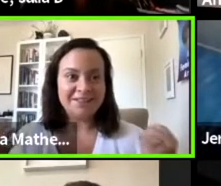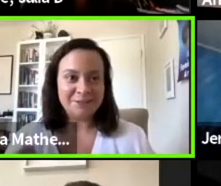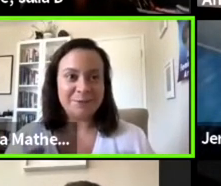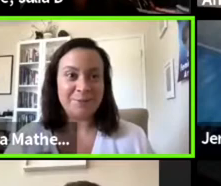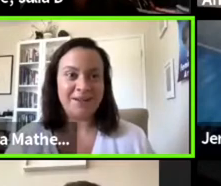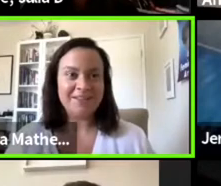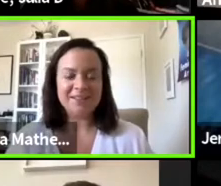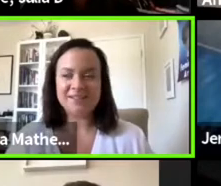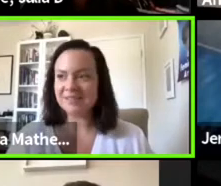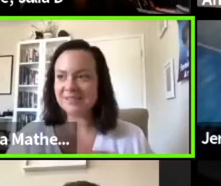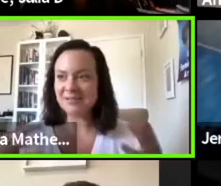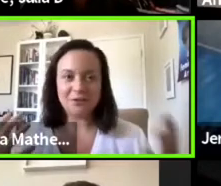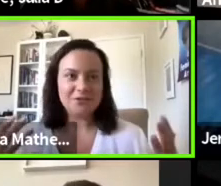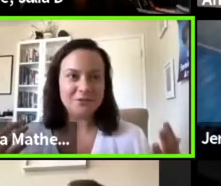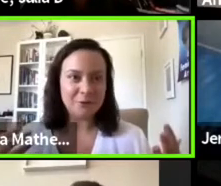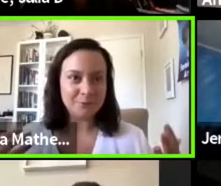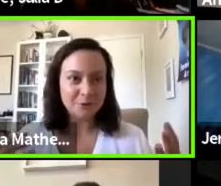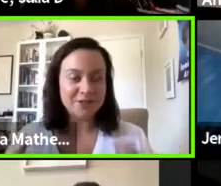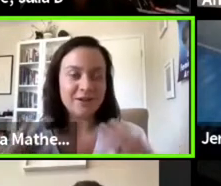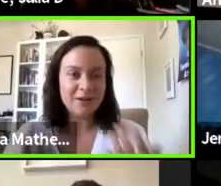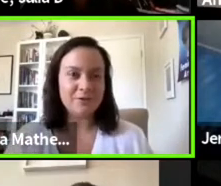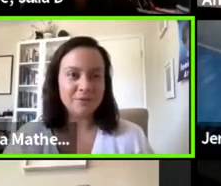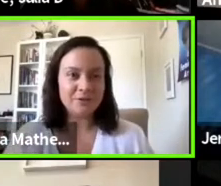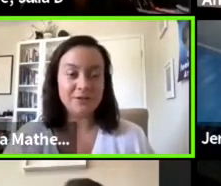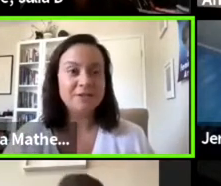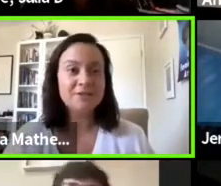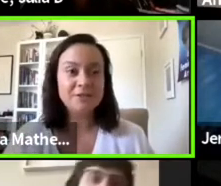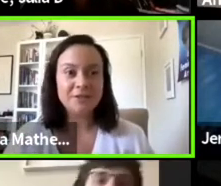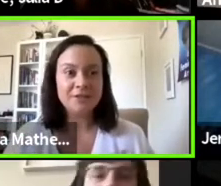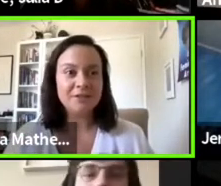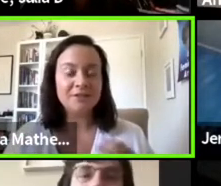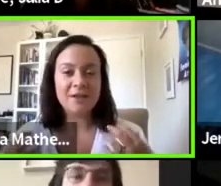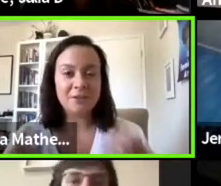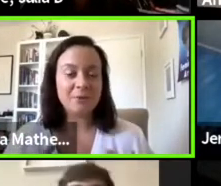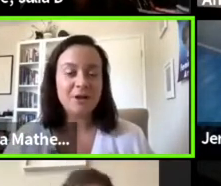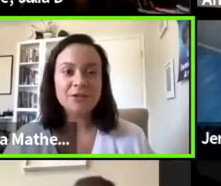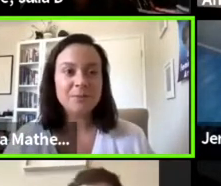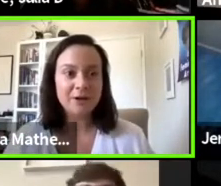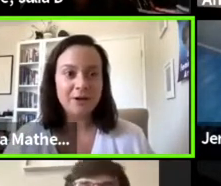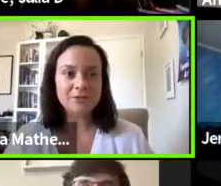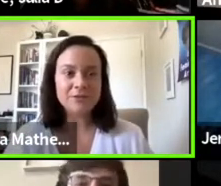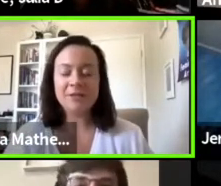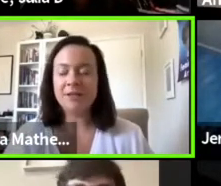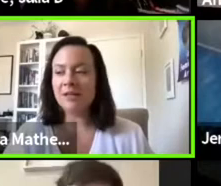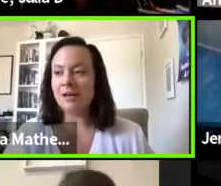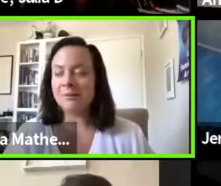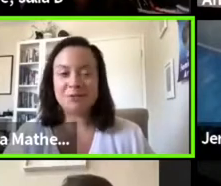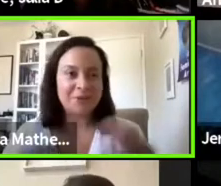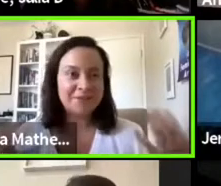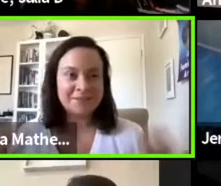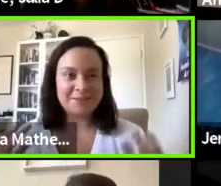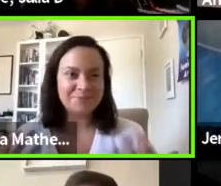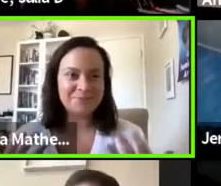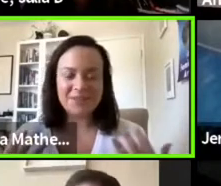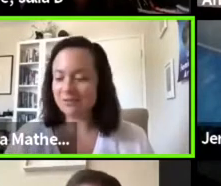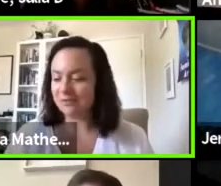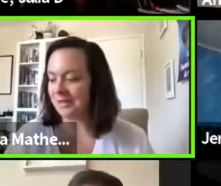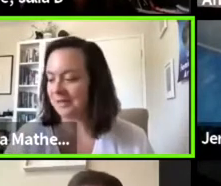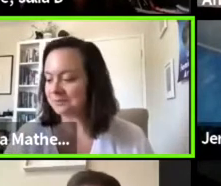decolonizing the syllabi is first and foremost. I come from a philosophy and an anthropology background, so that's key for